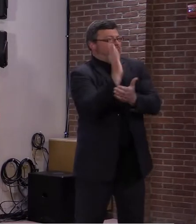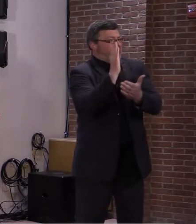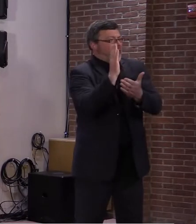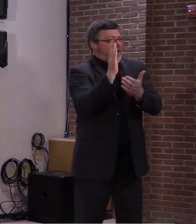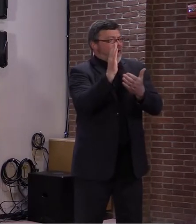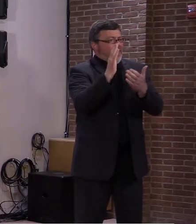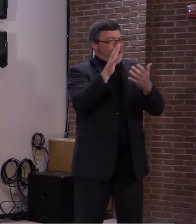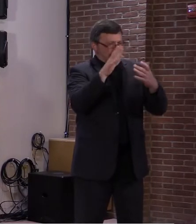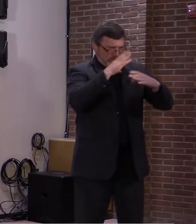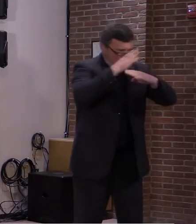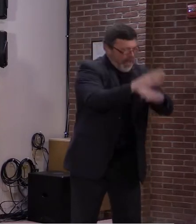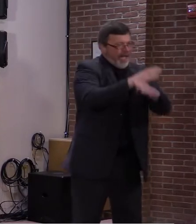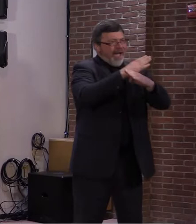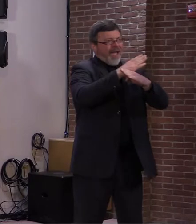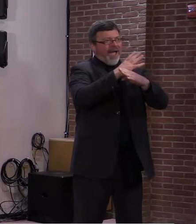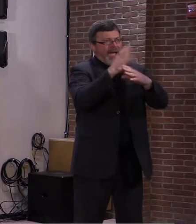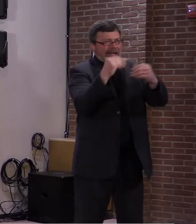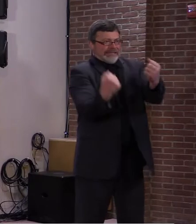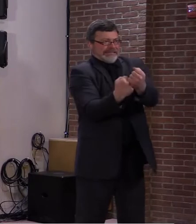here in Vermont.